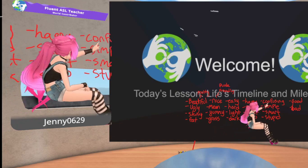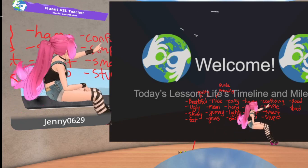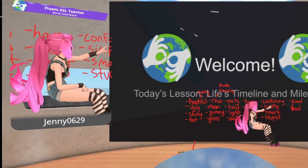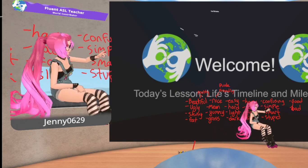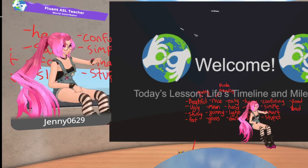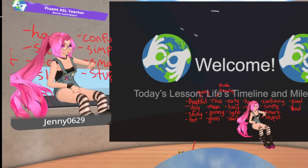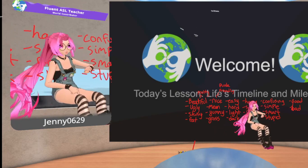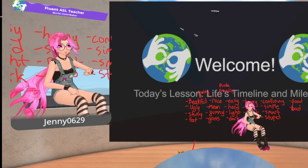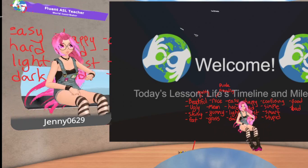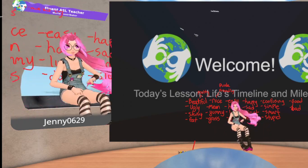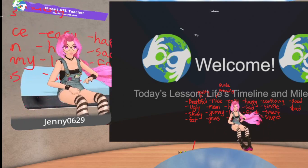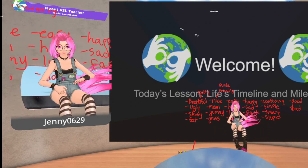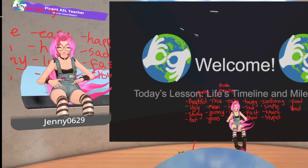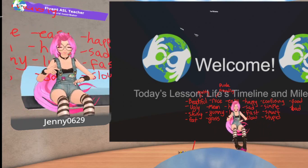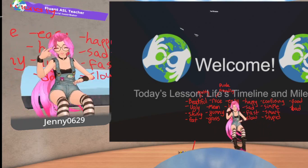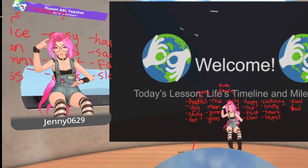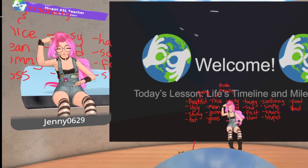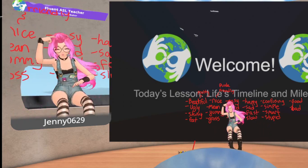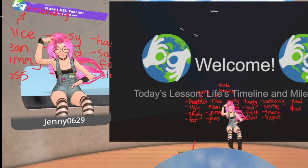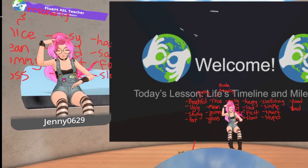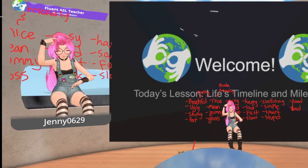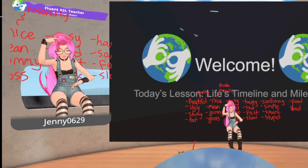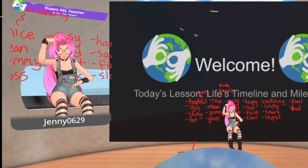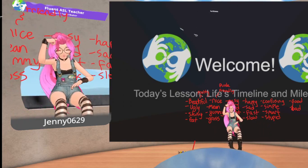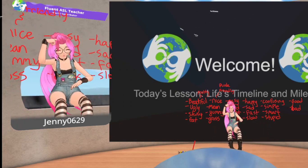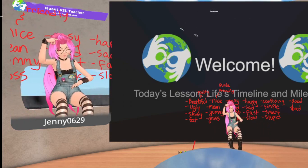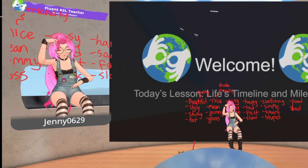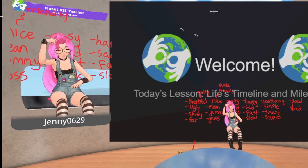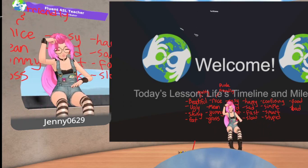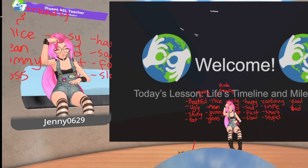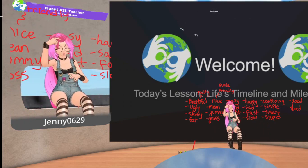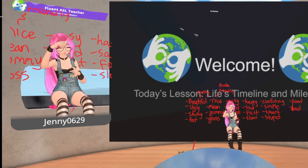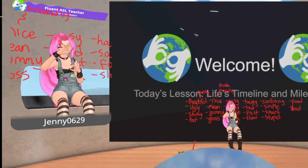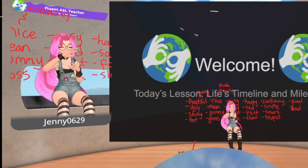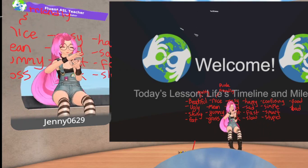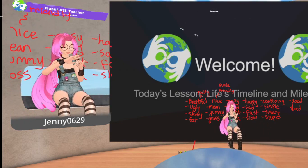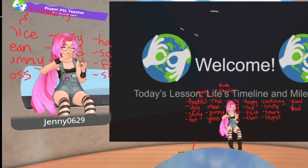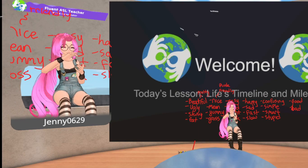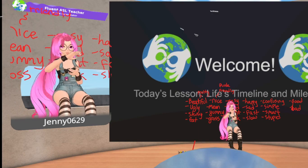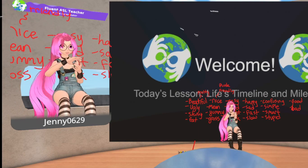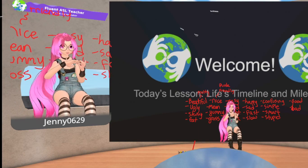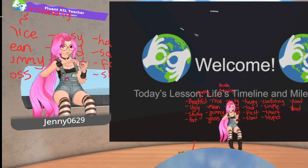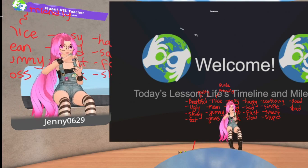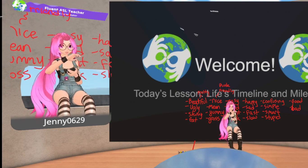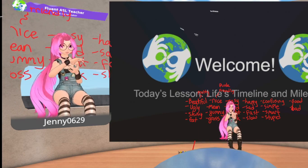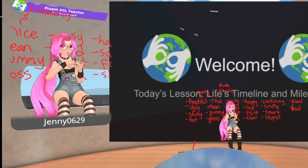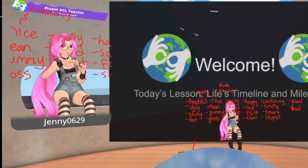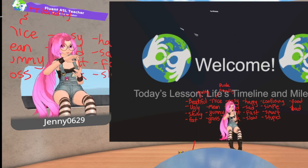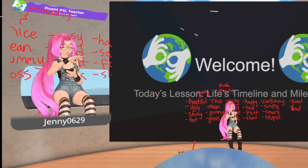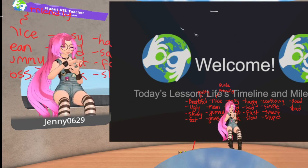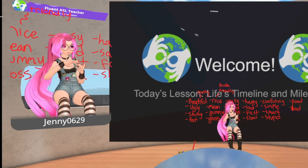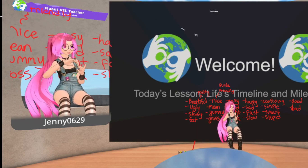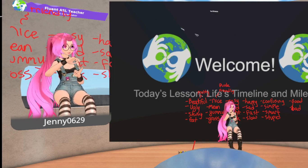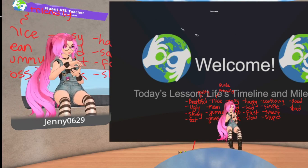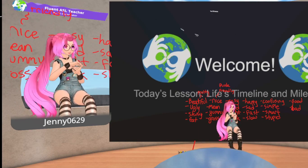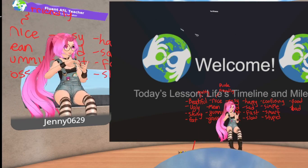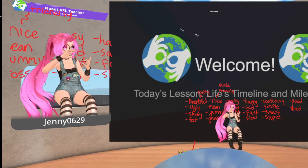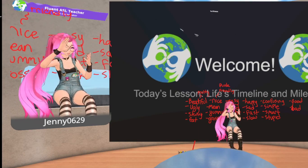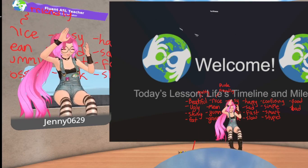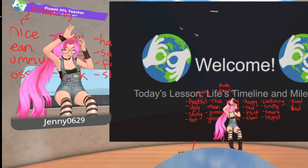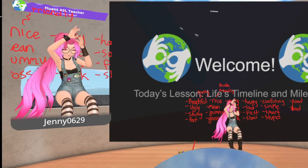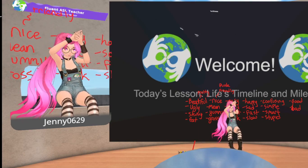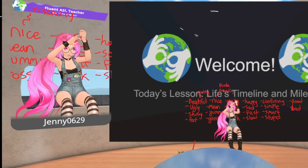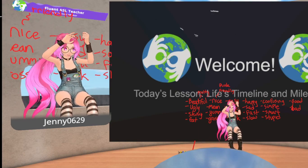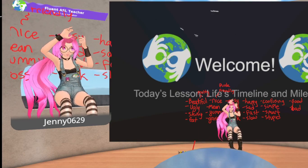few different ways to sign confusing. Some people sign point to the head and then kind of mix it all up with two